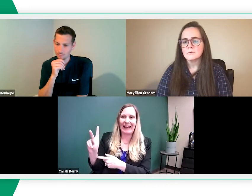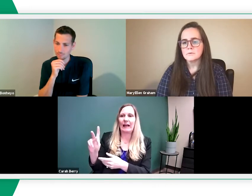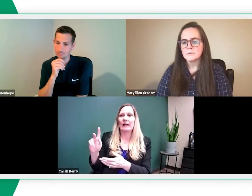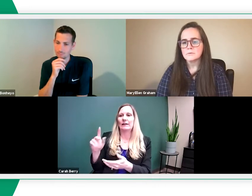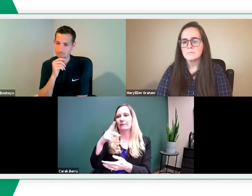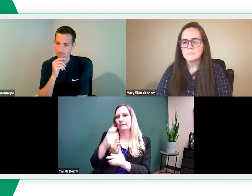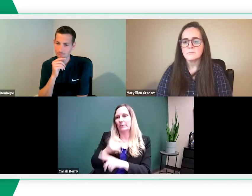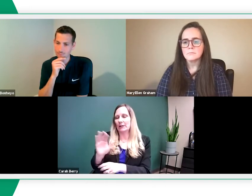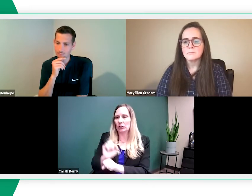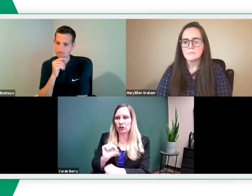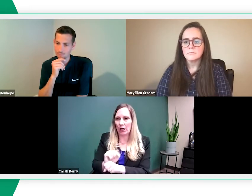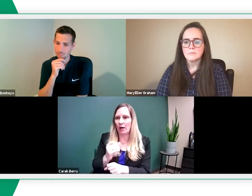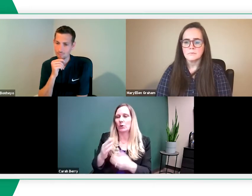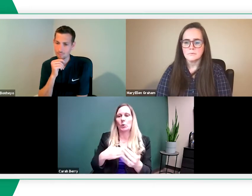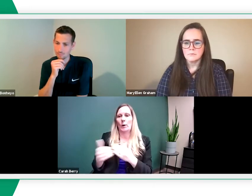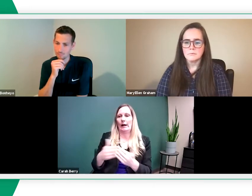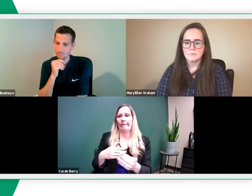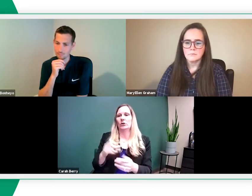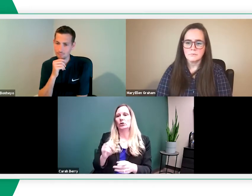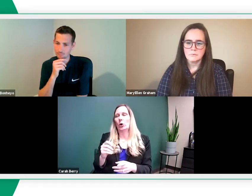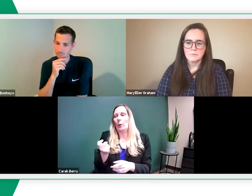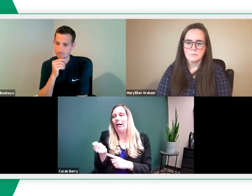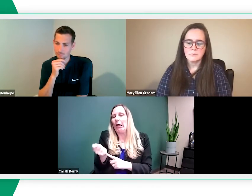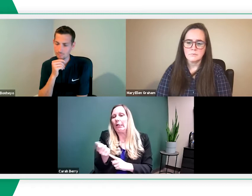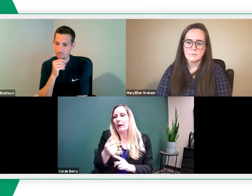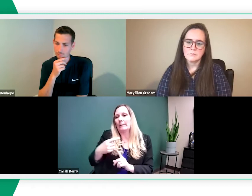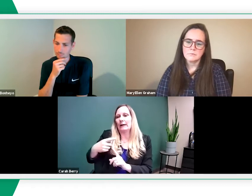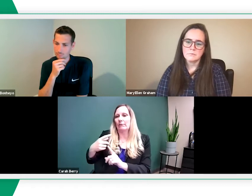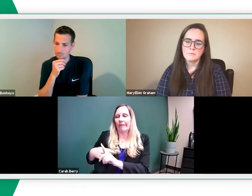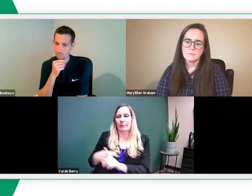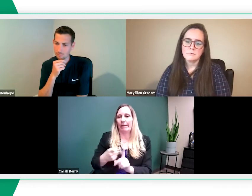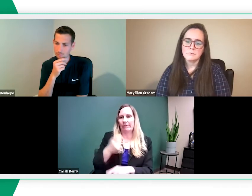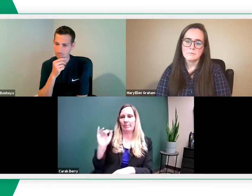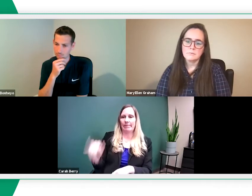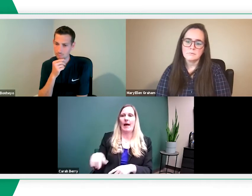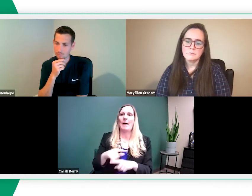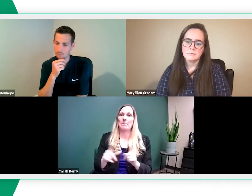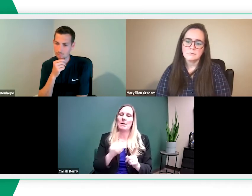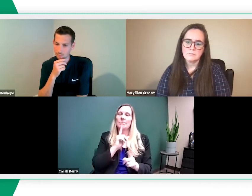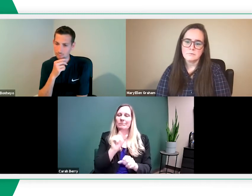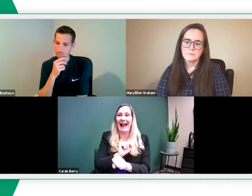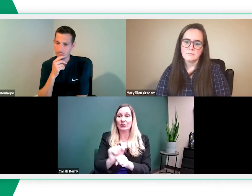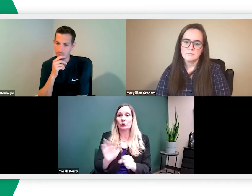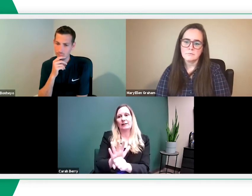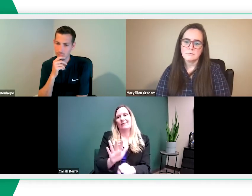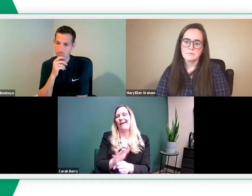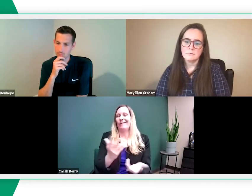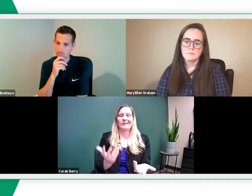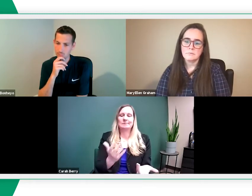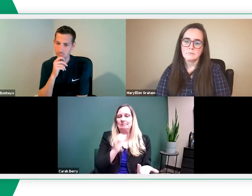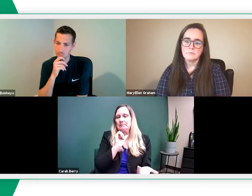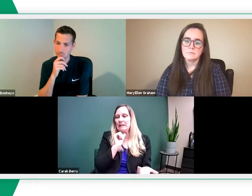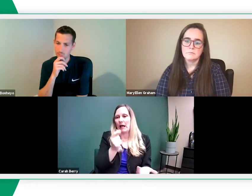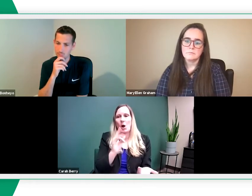have a 401k from their job. So they have a little bit coming in from